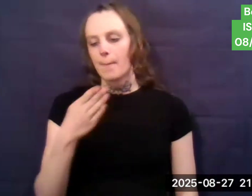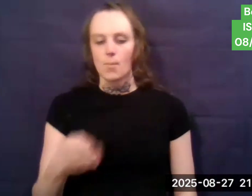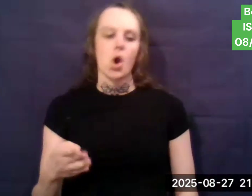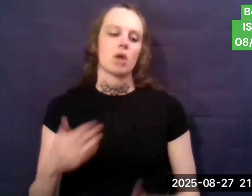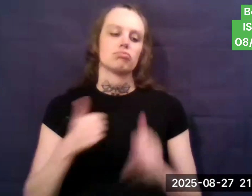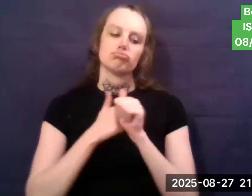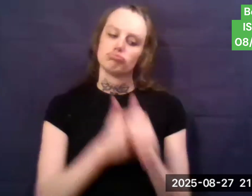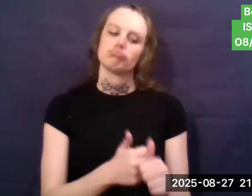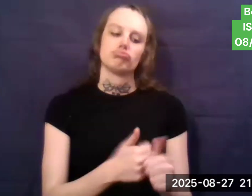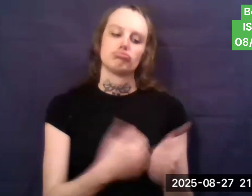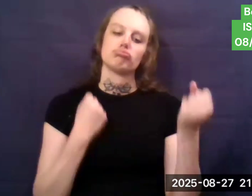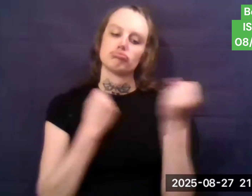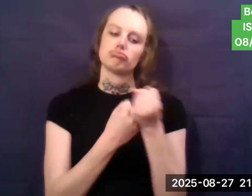that's just anyway.